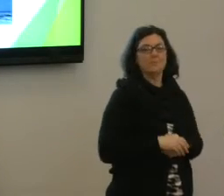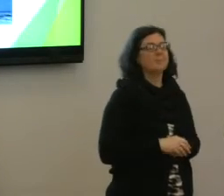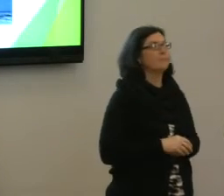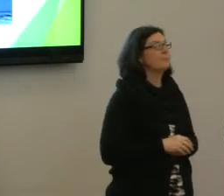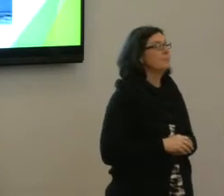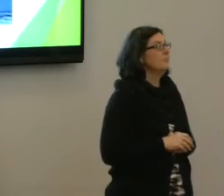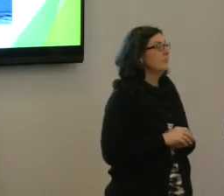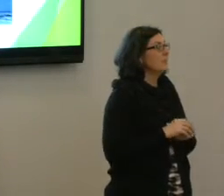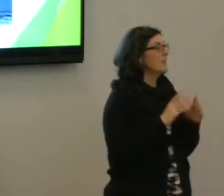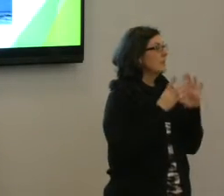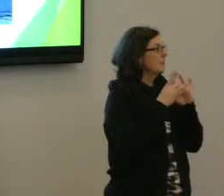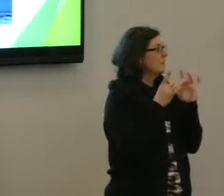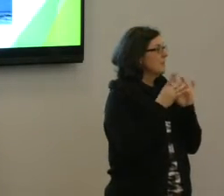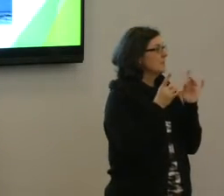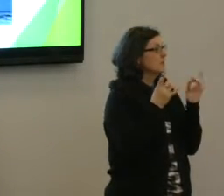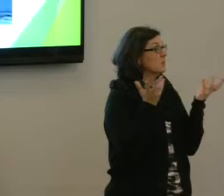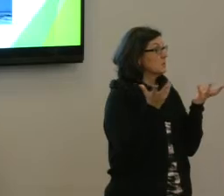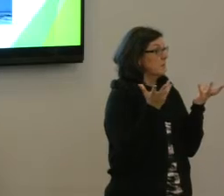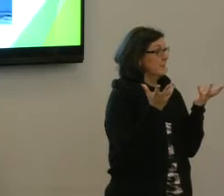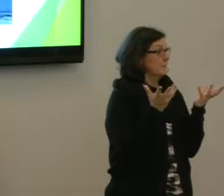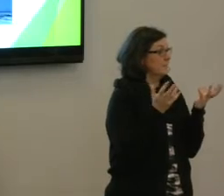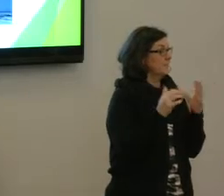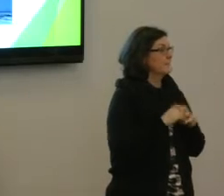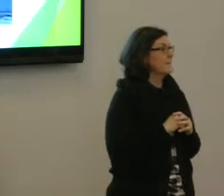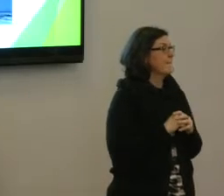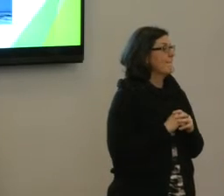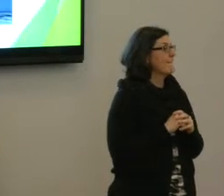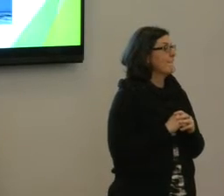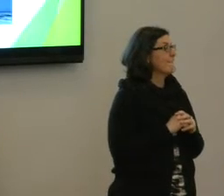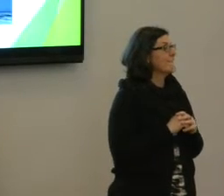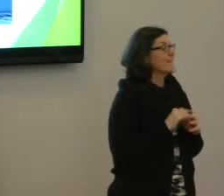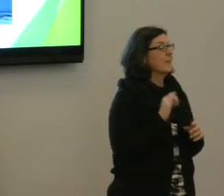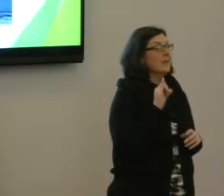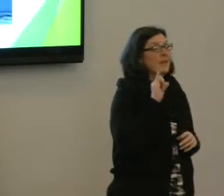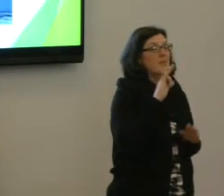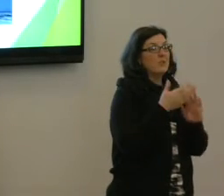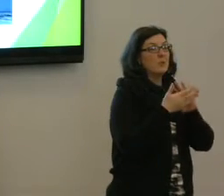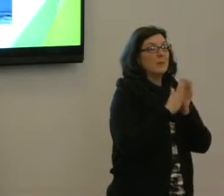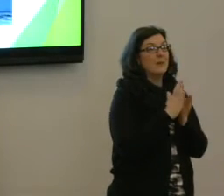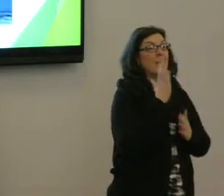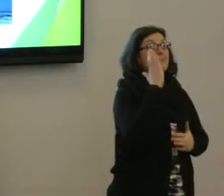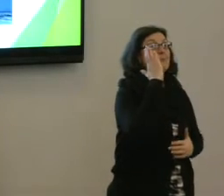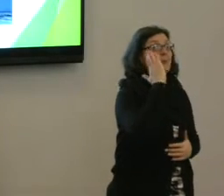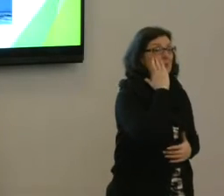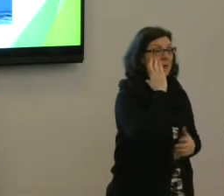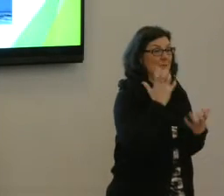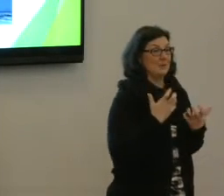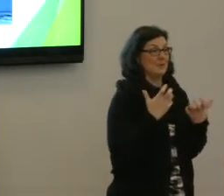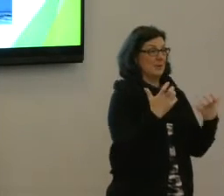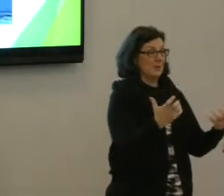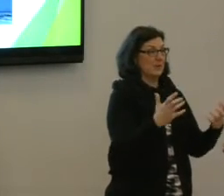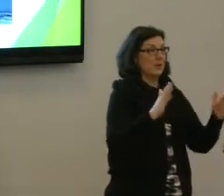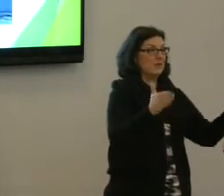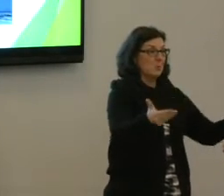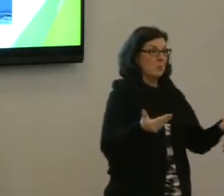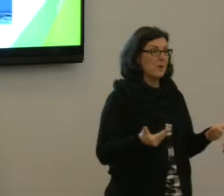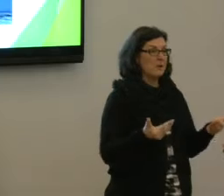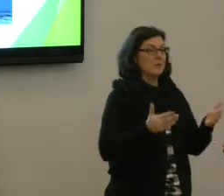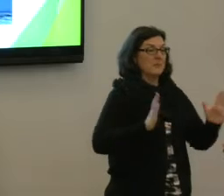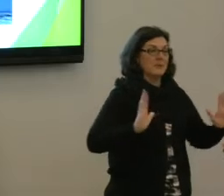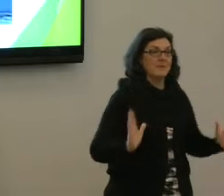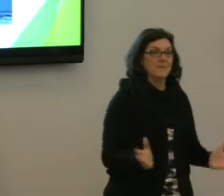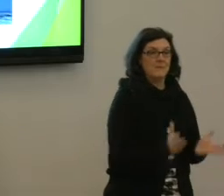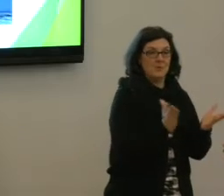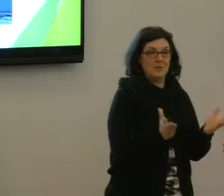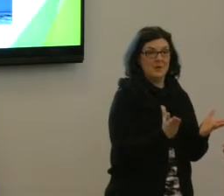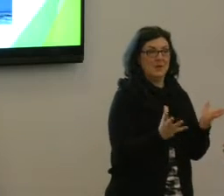kind of message? And one of the things that happens, of course, is if you get known as a congregation that's welcoming and affirming and are including